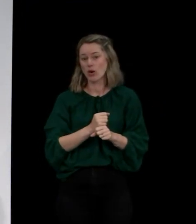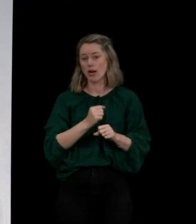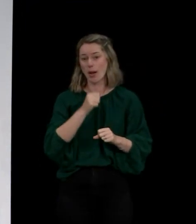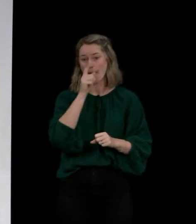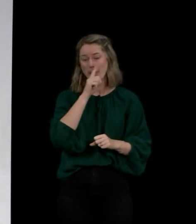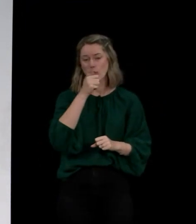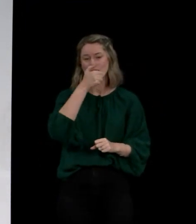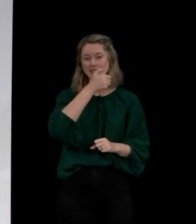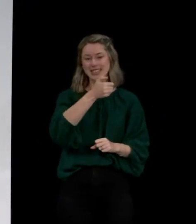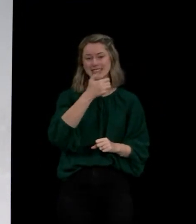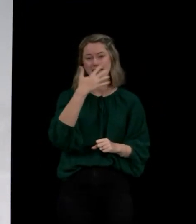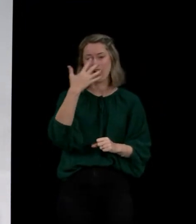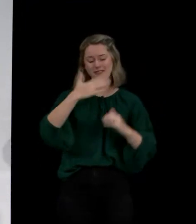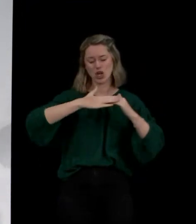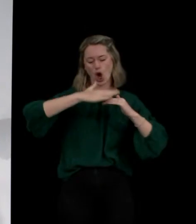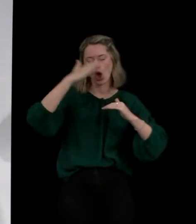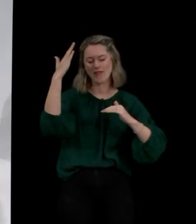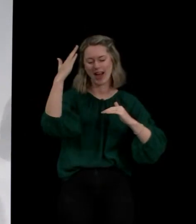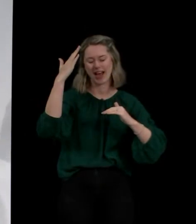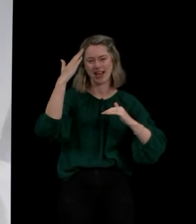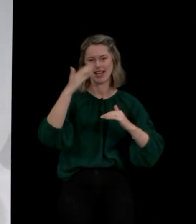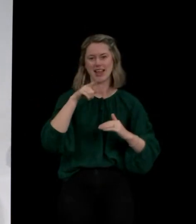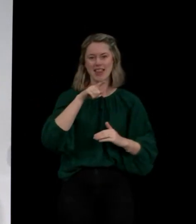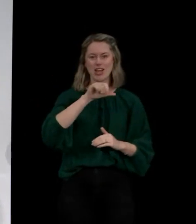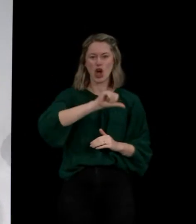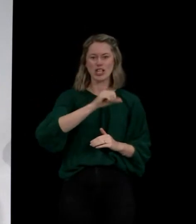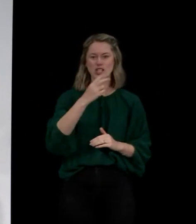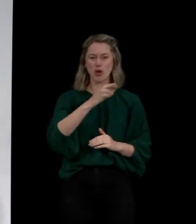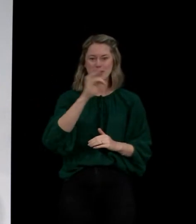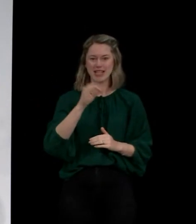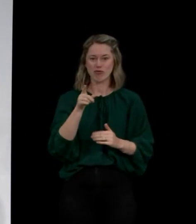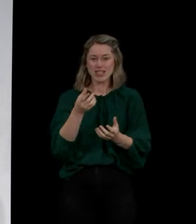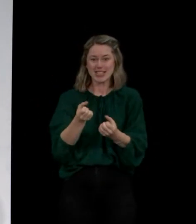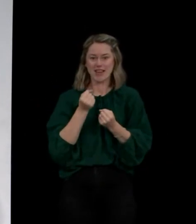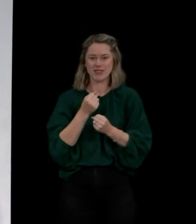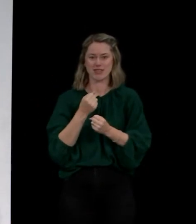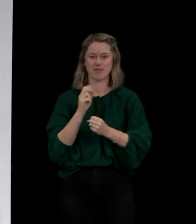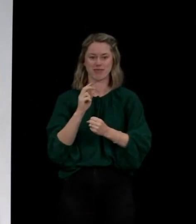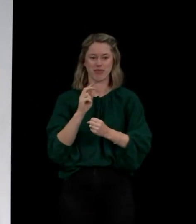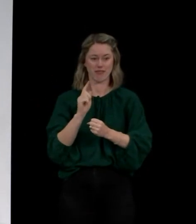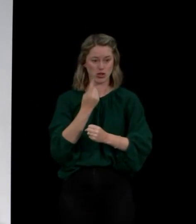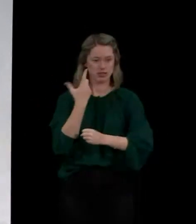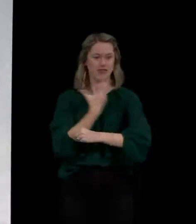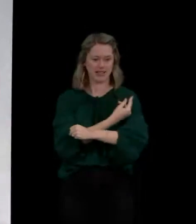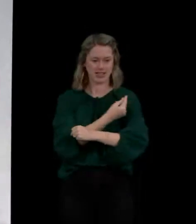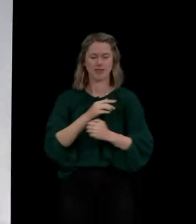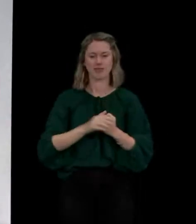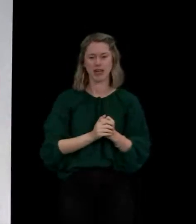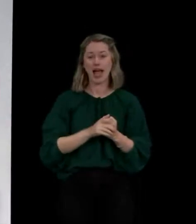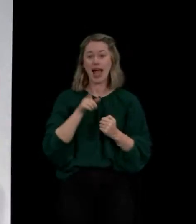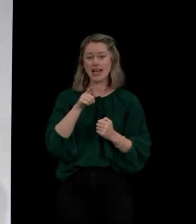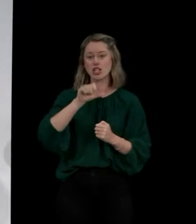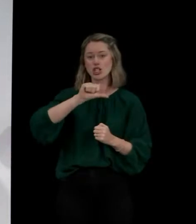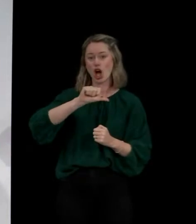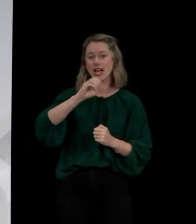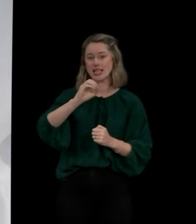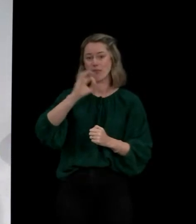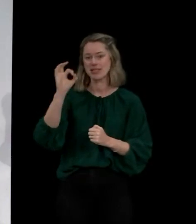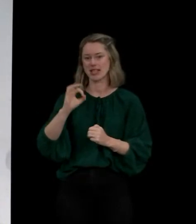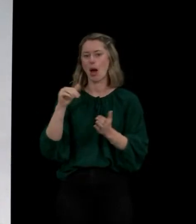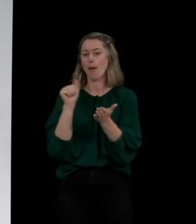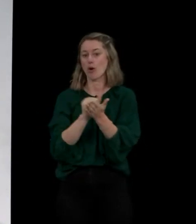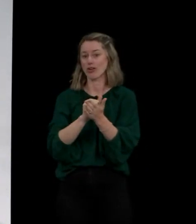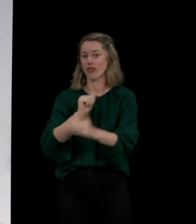over 65s have had their first COVID vaccine, and nearly 90% have either had or are booked in to have their